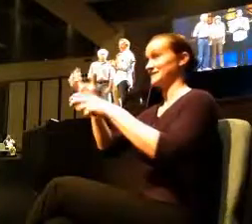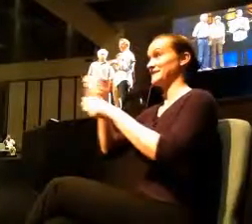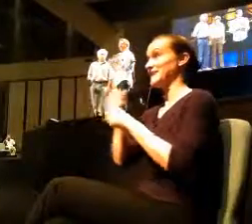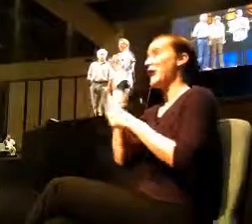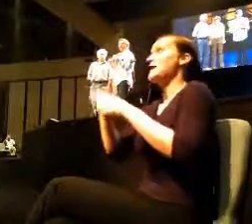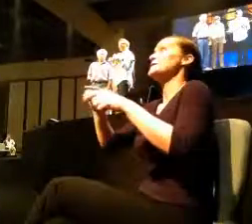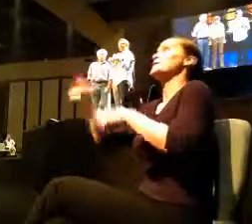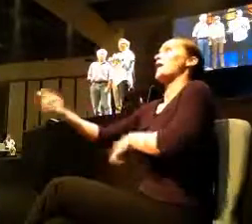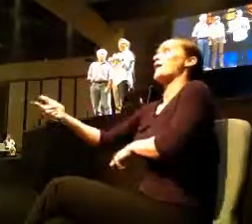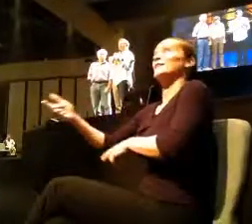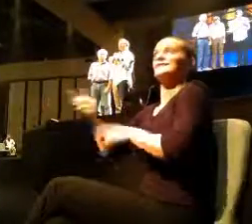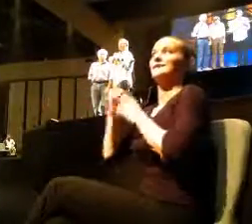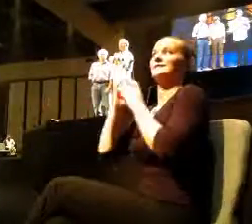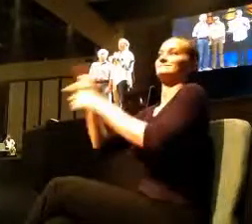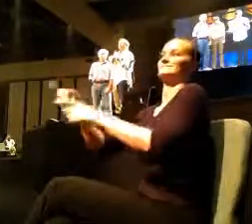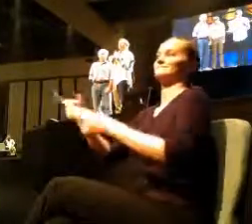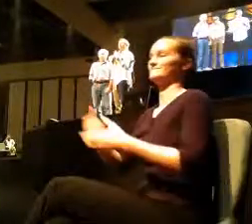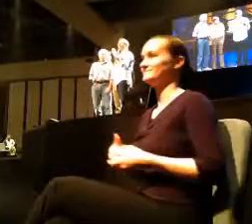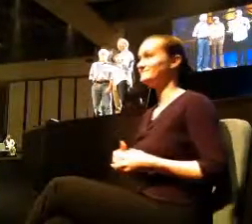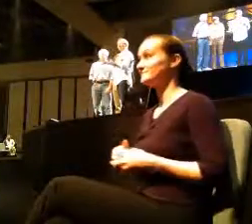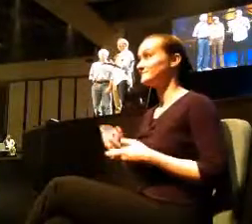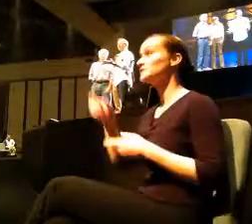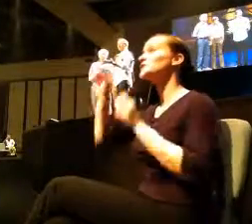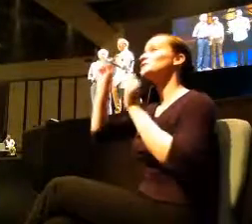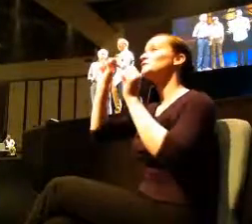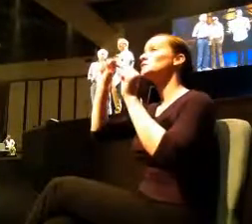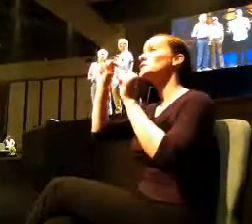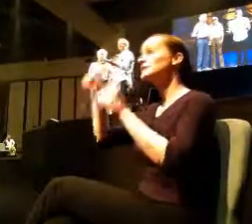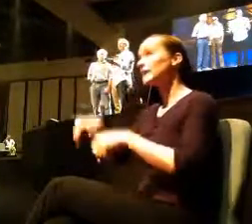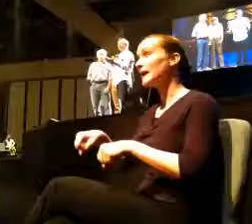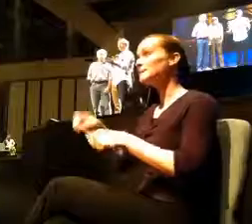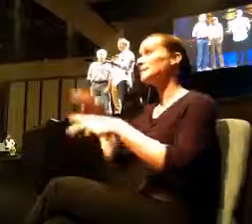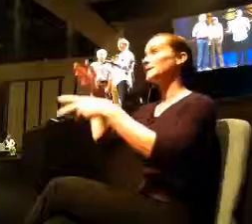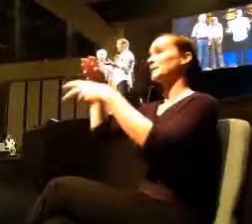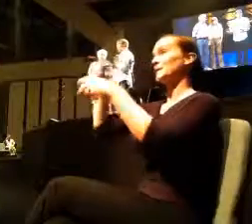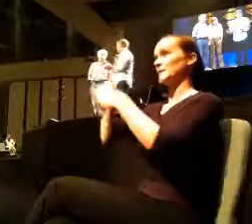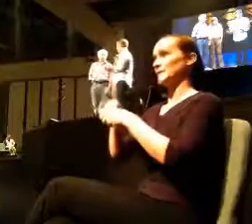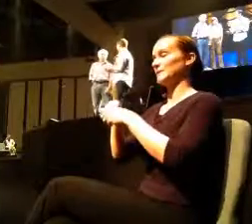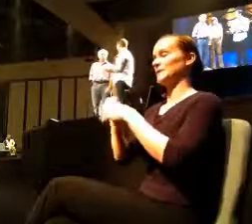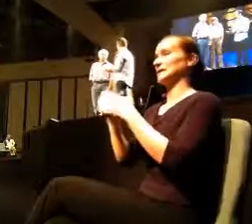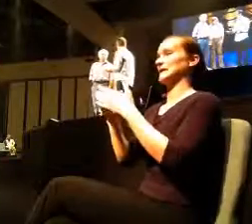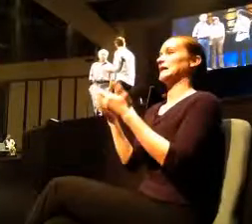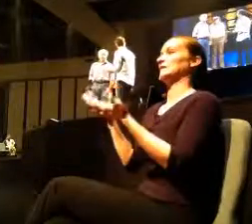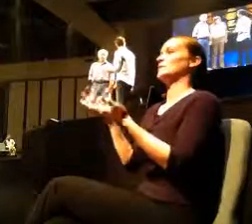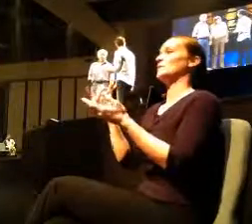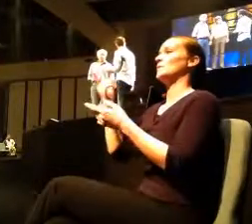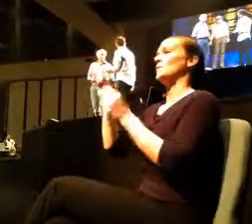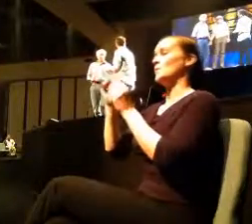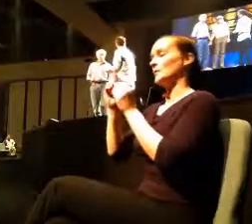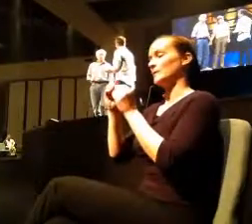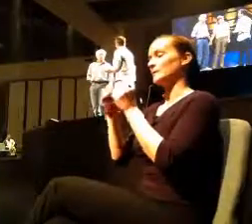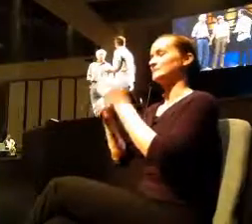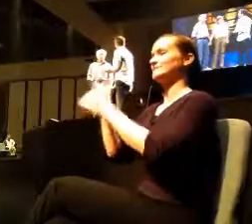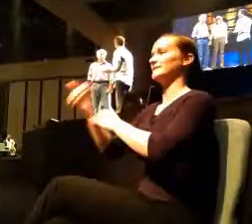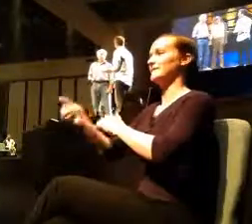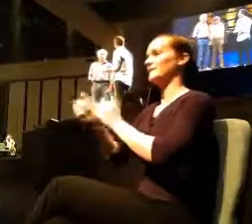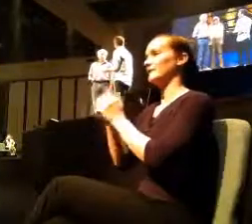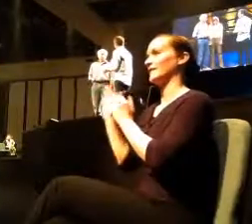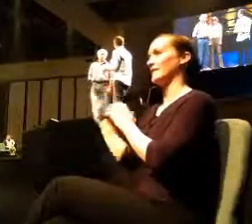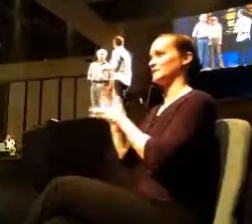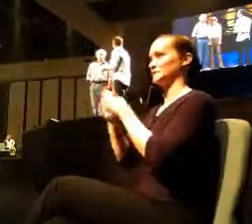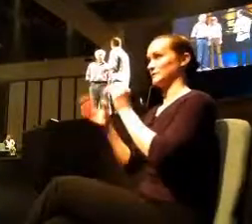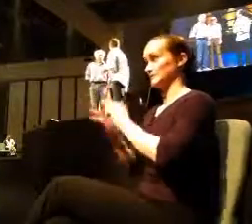added treat in getting to be a part of another step in this wonderful story here. And